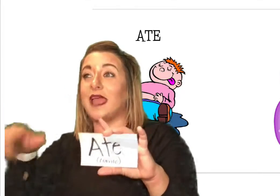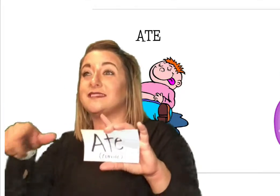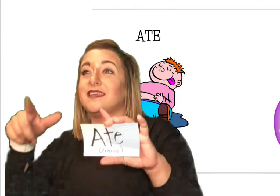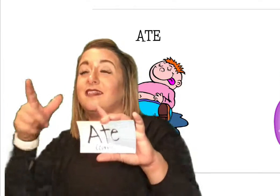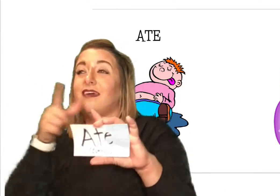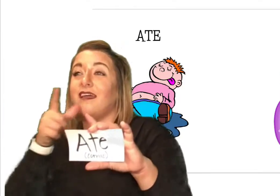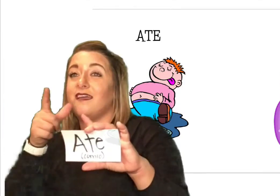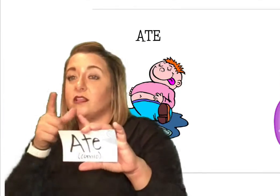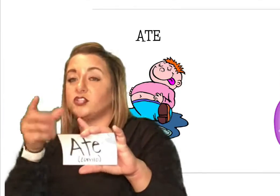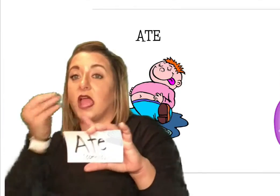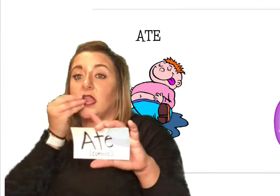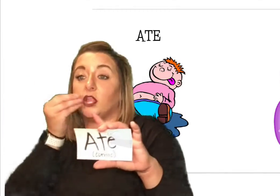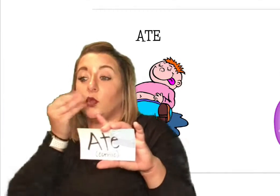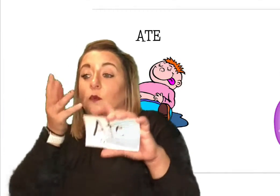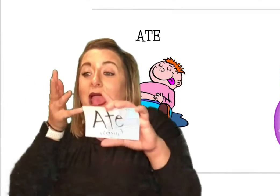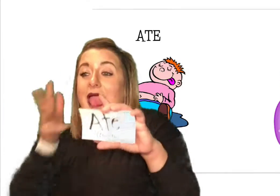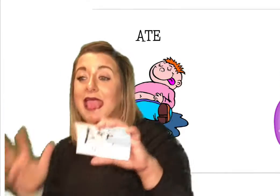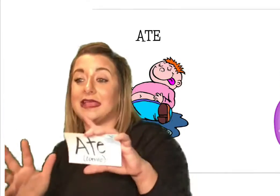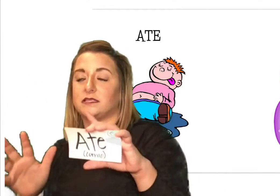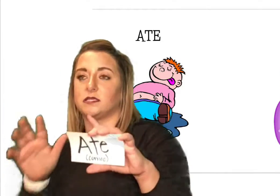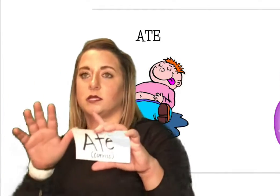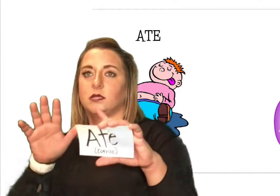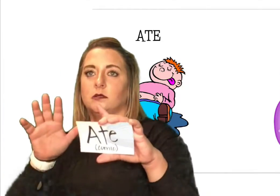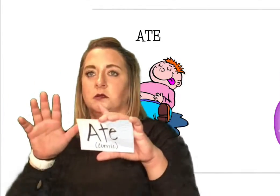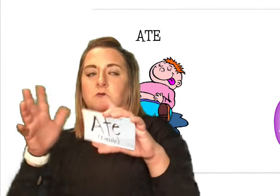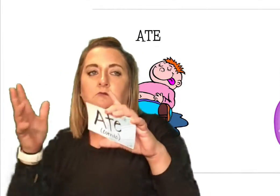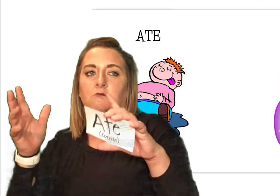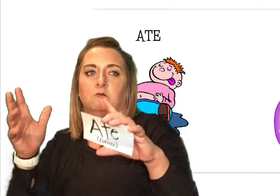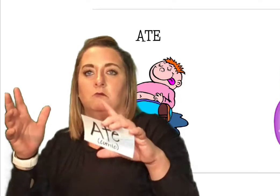You went to lunch and you ate